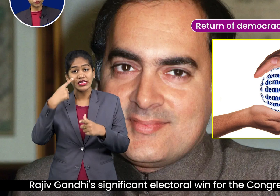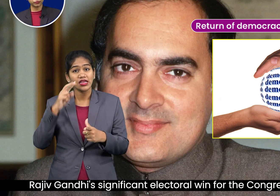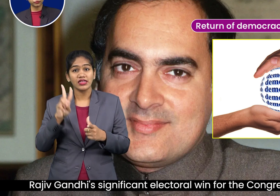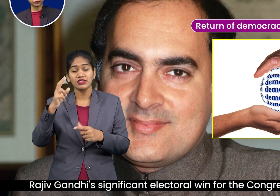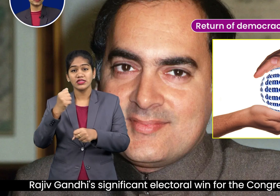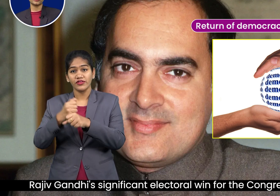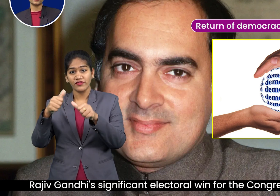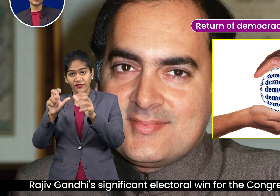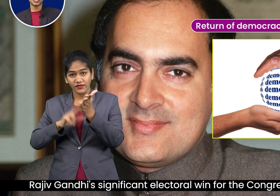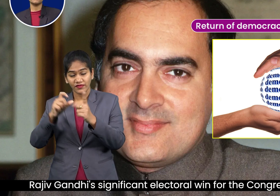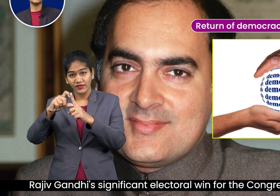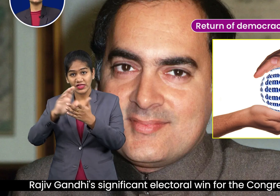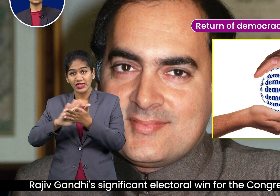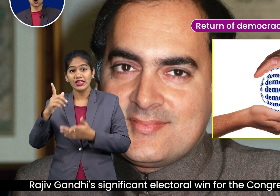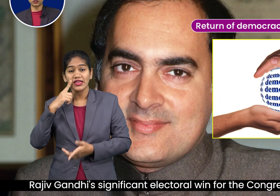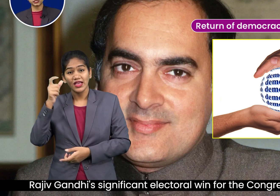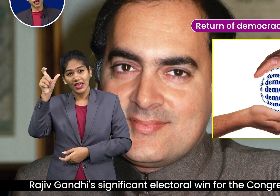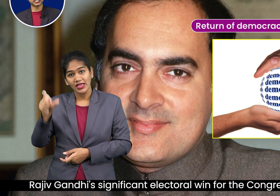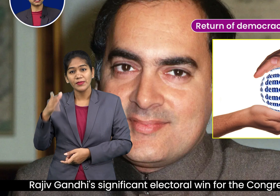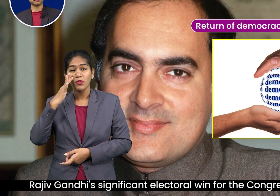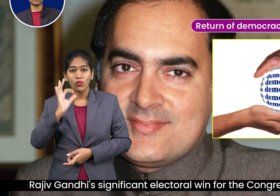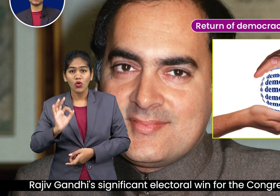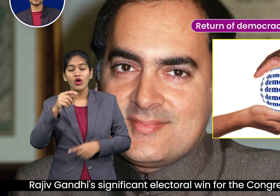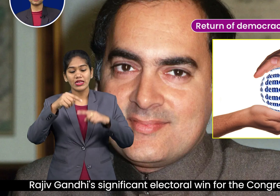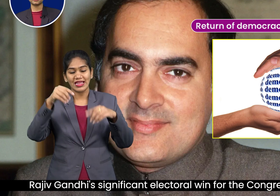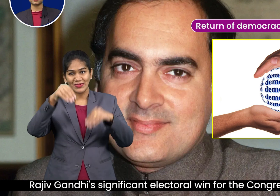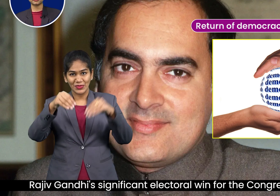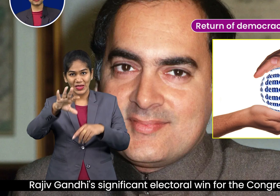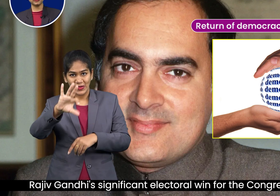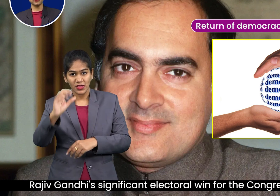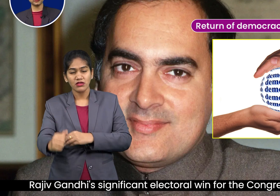electoral win for the Congress party.